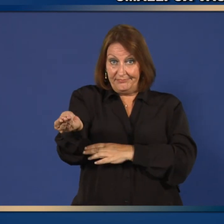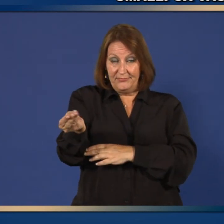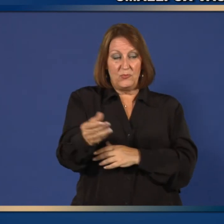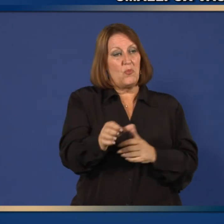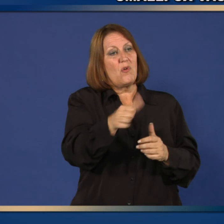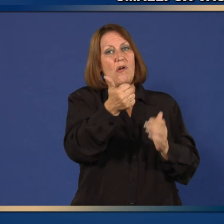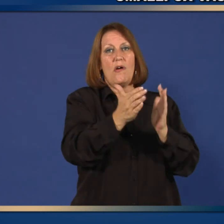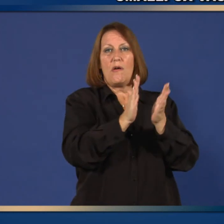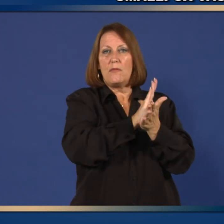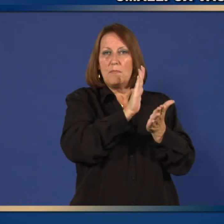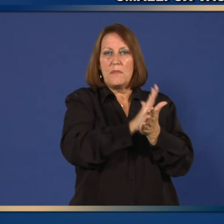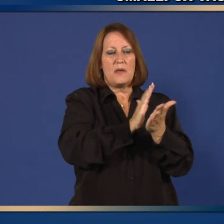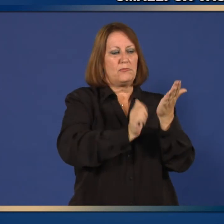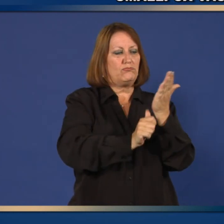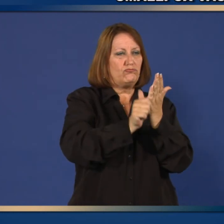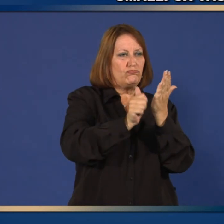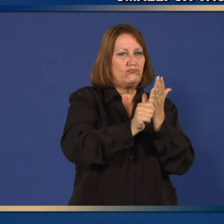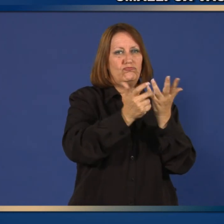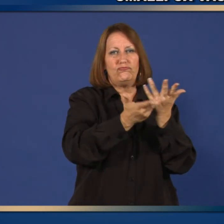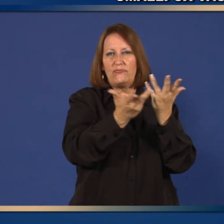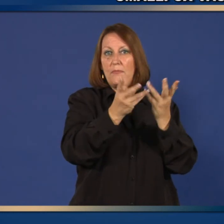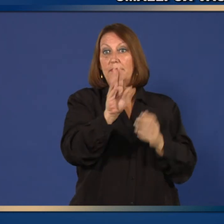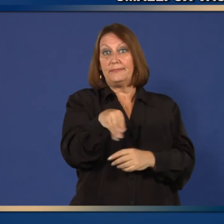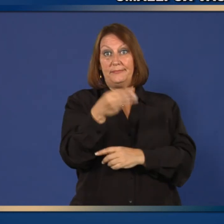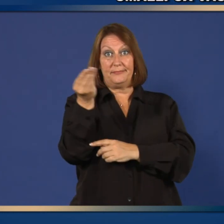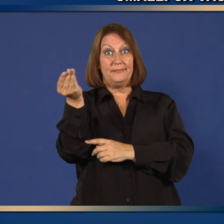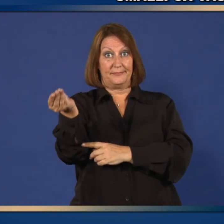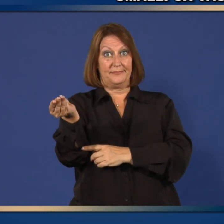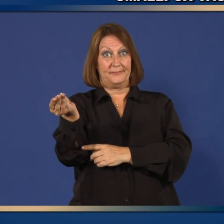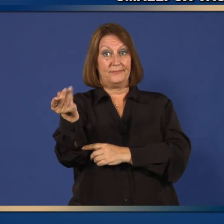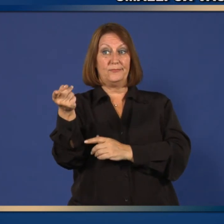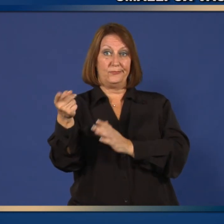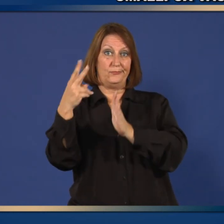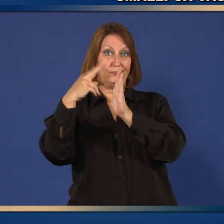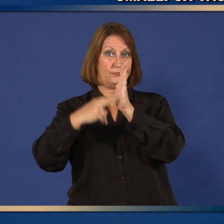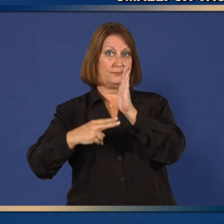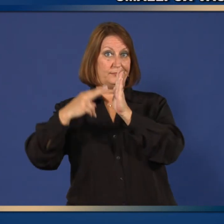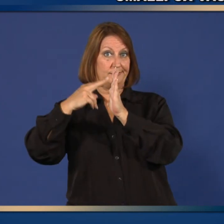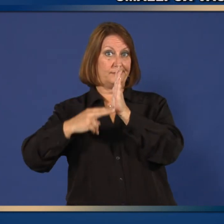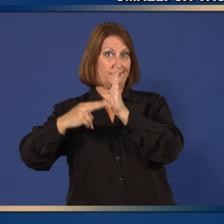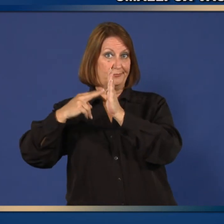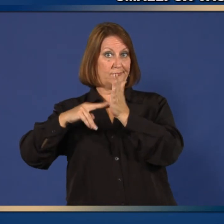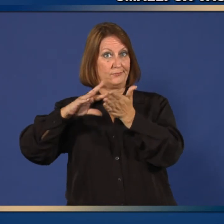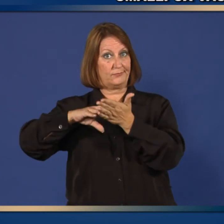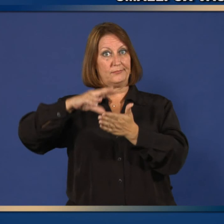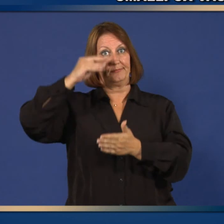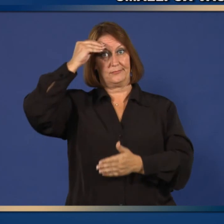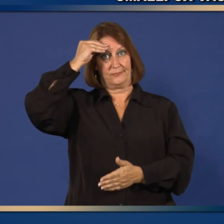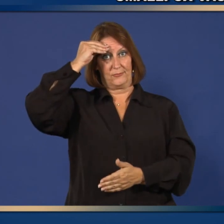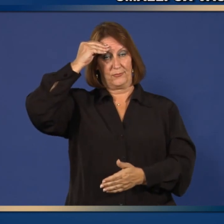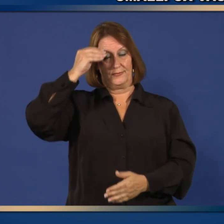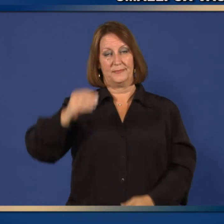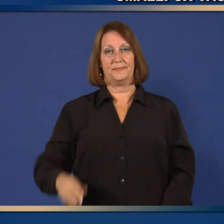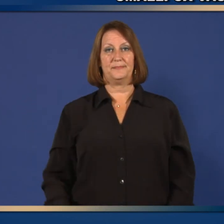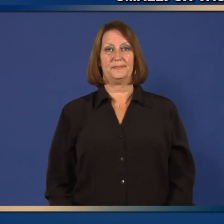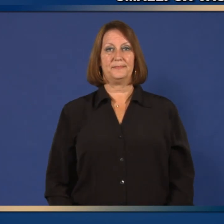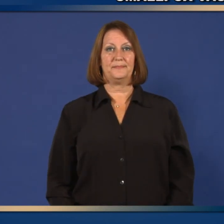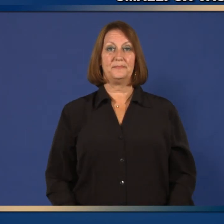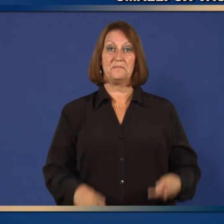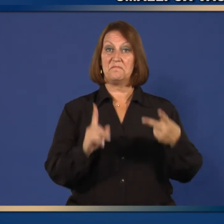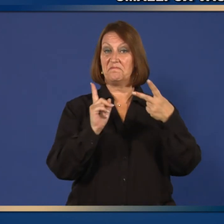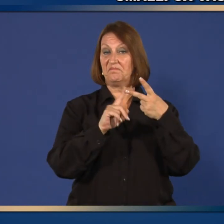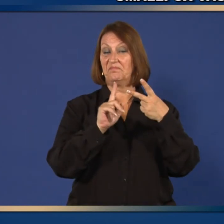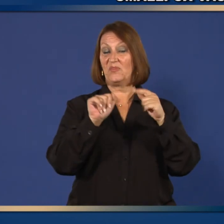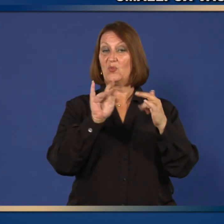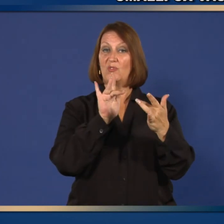package insert, or suggest other sources of information. Call